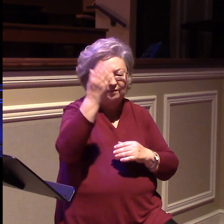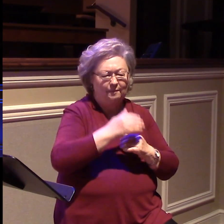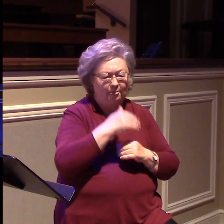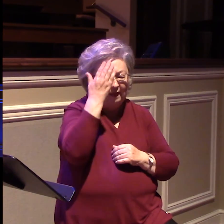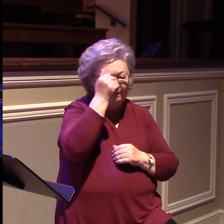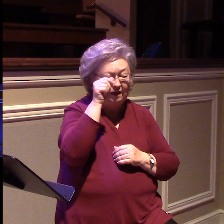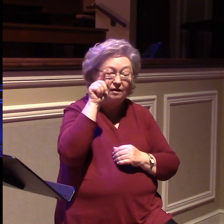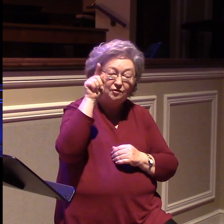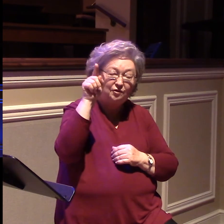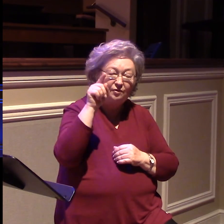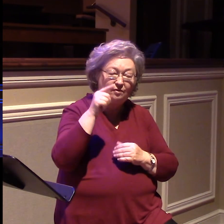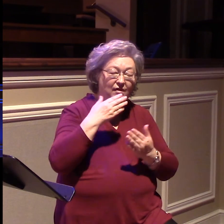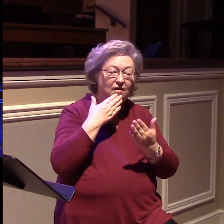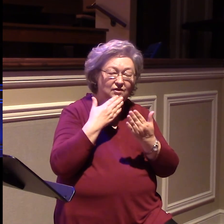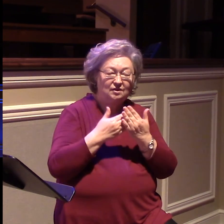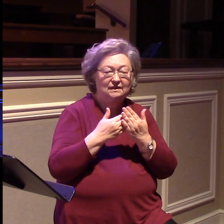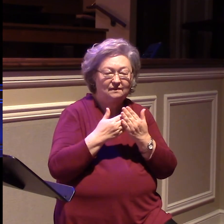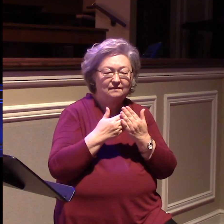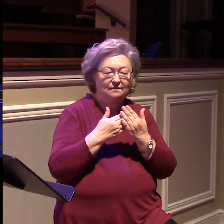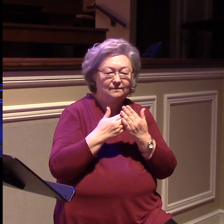because you're good